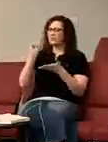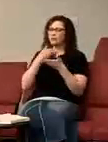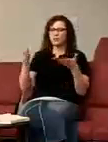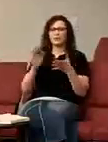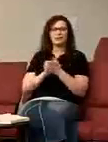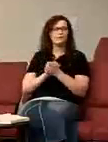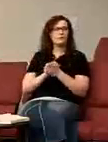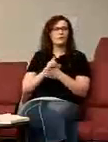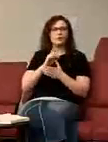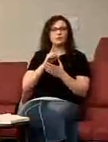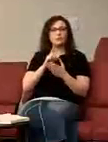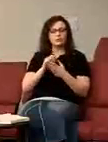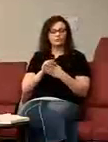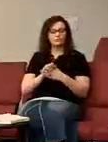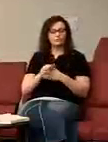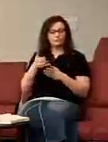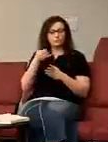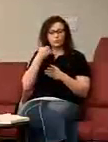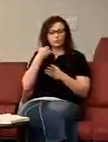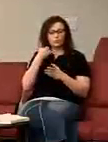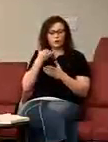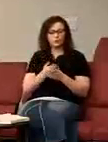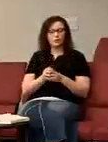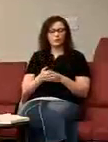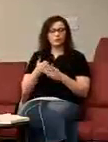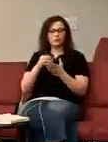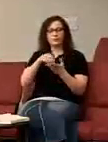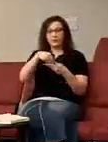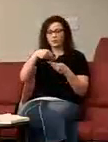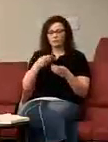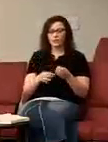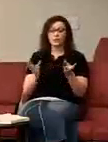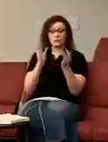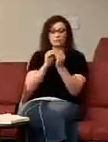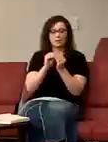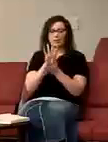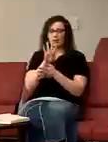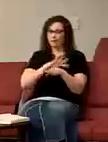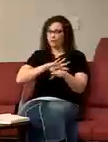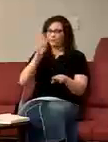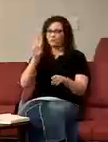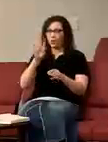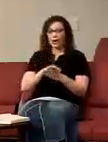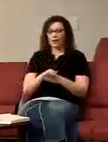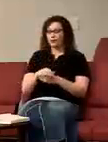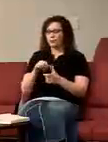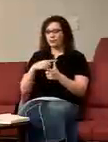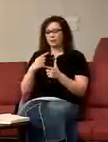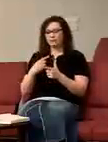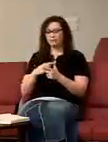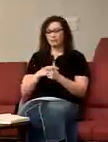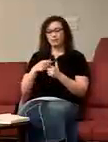this other one comes up. I scheduled two people at 4. I'm like, you know, and I'm stressing all out. I don't know what to